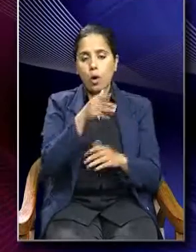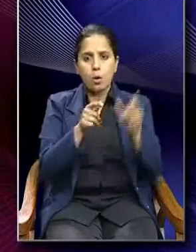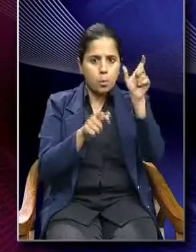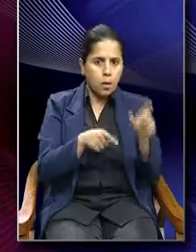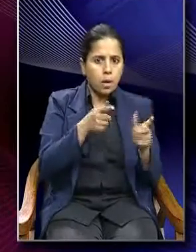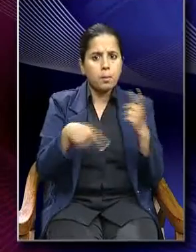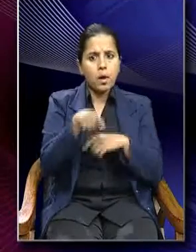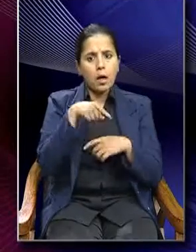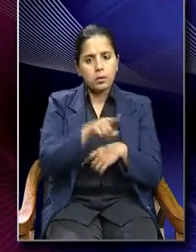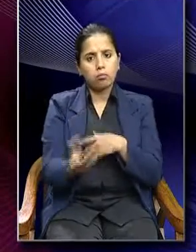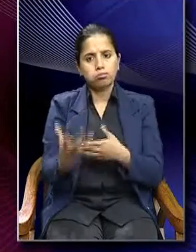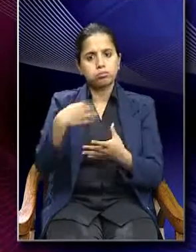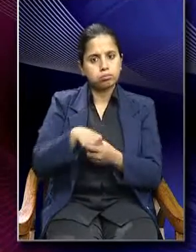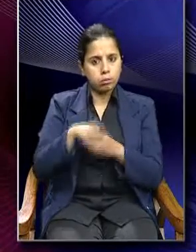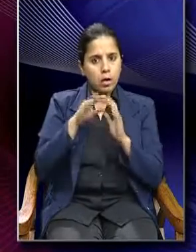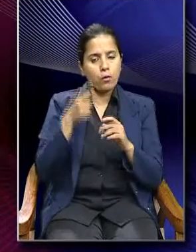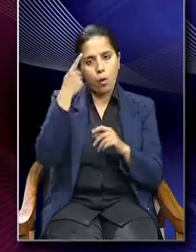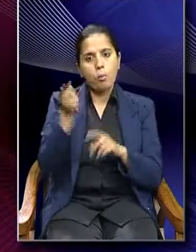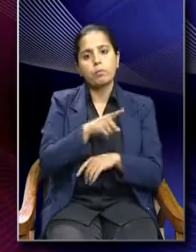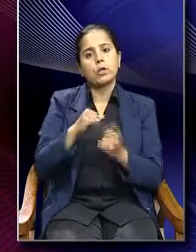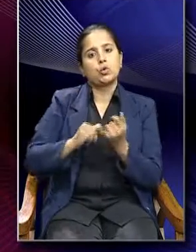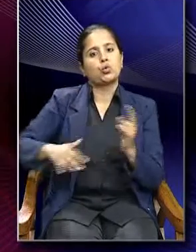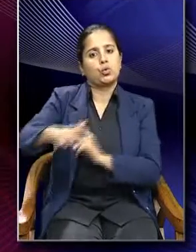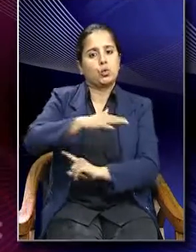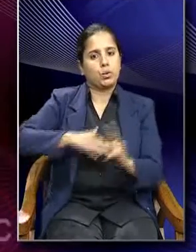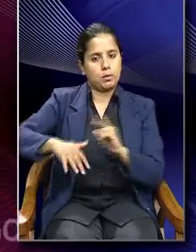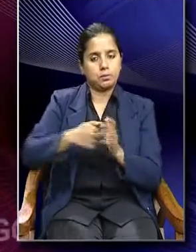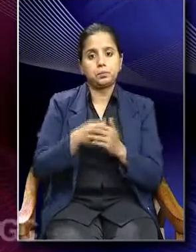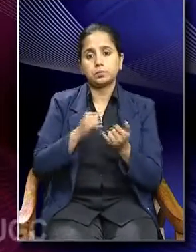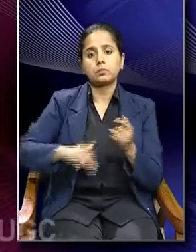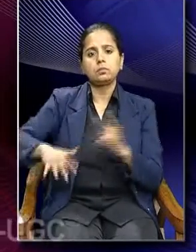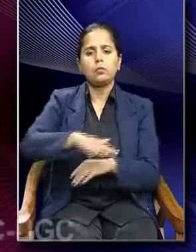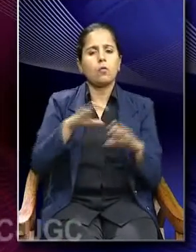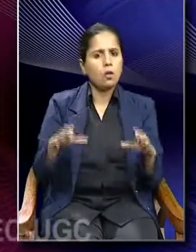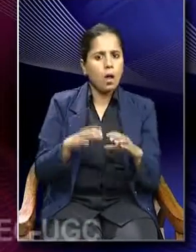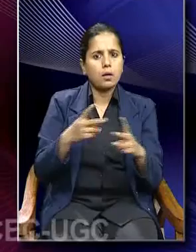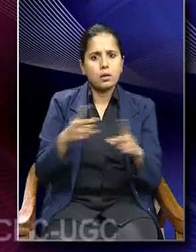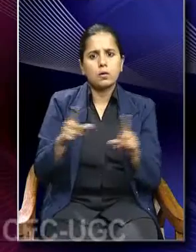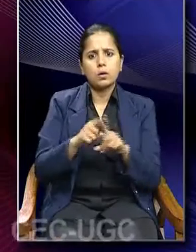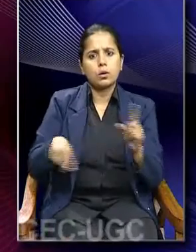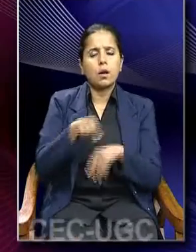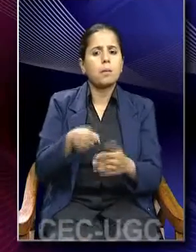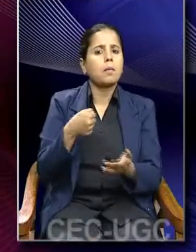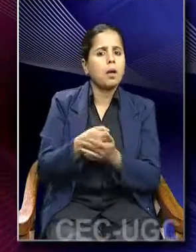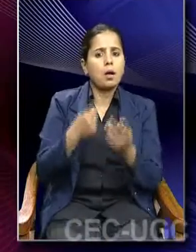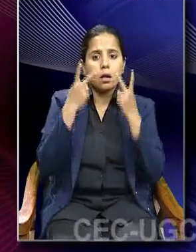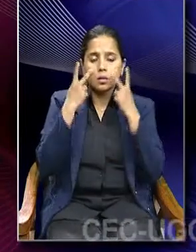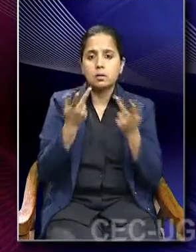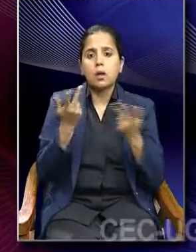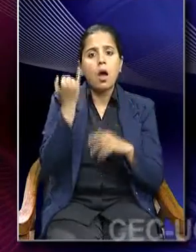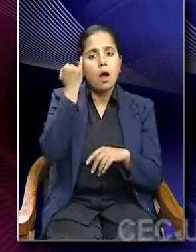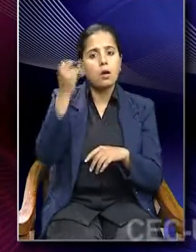has inculcated from the society. So, social action is based on the idea that